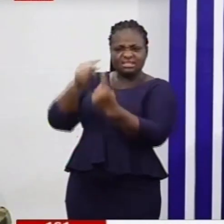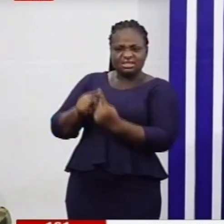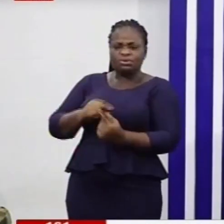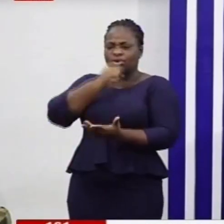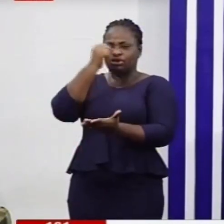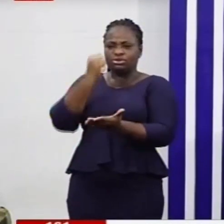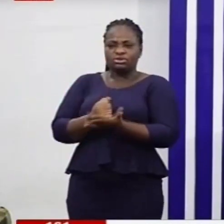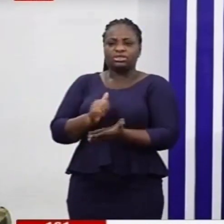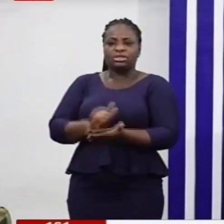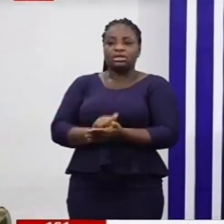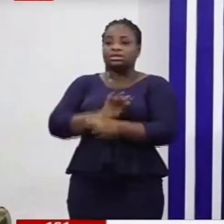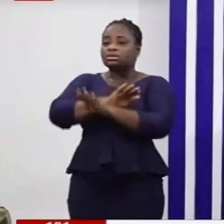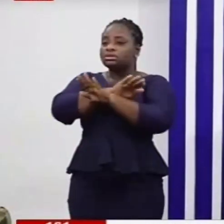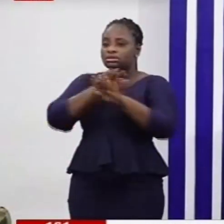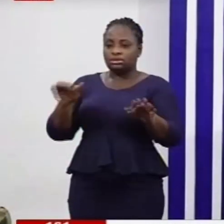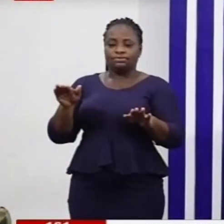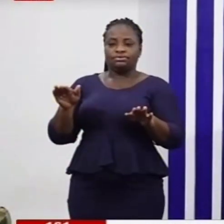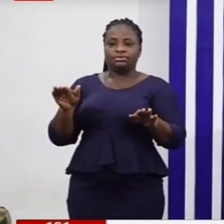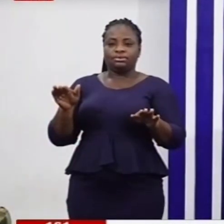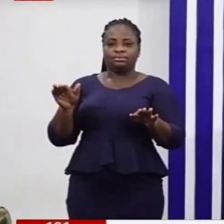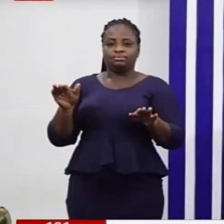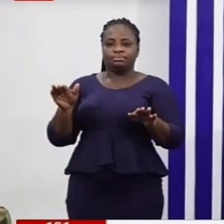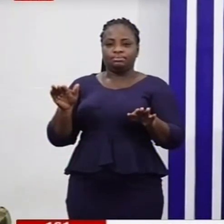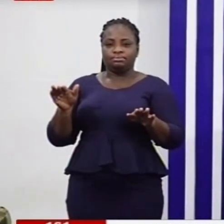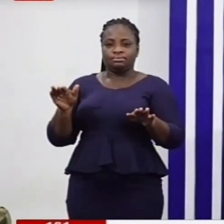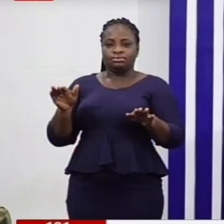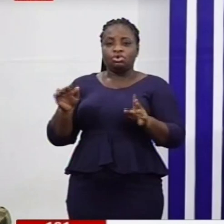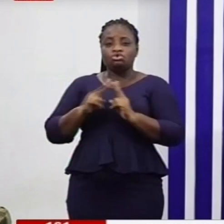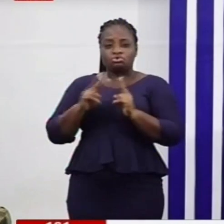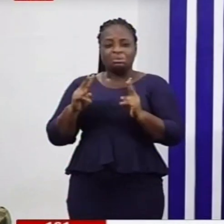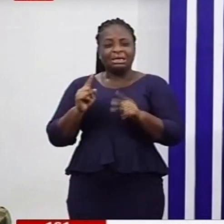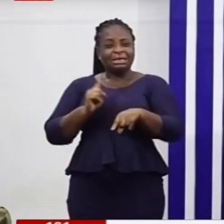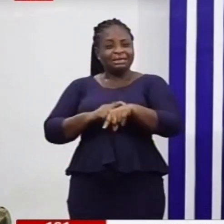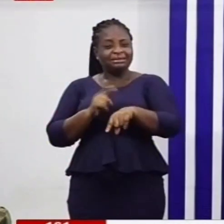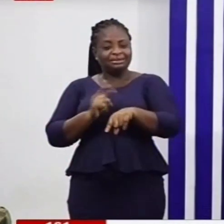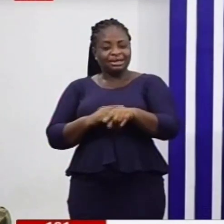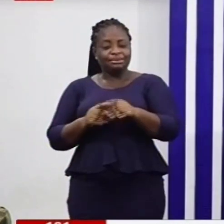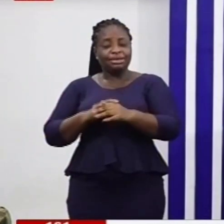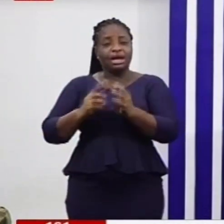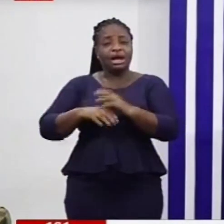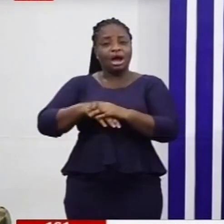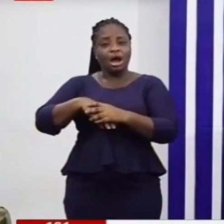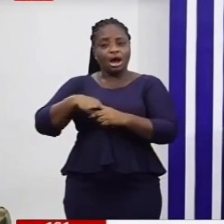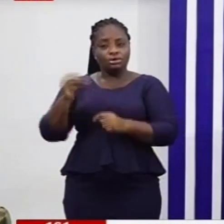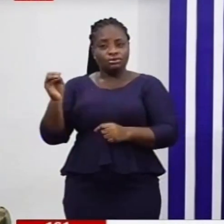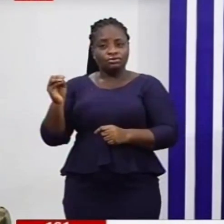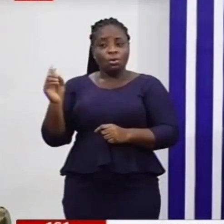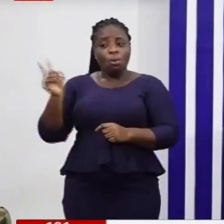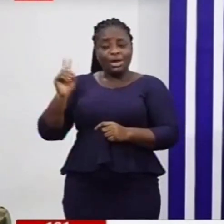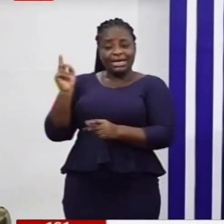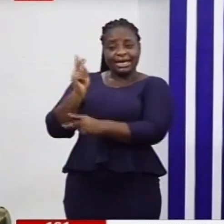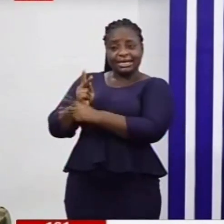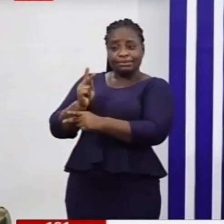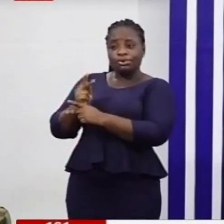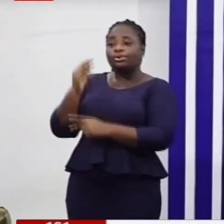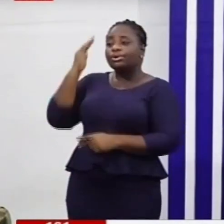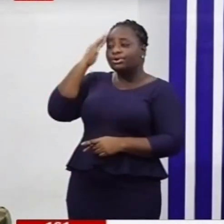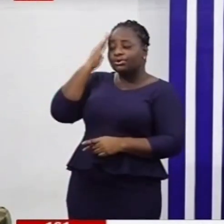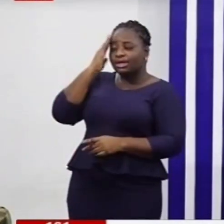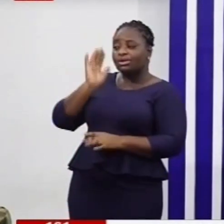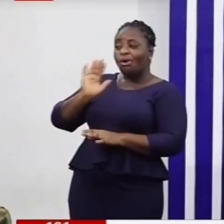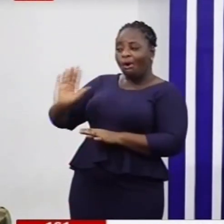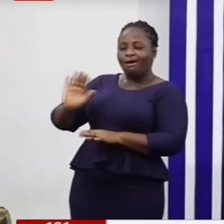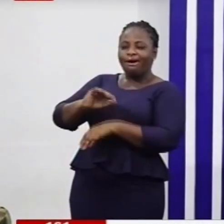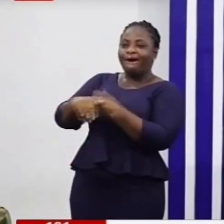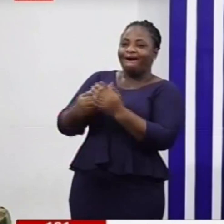that none of them is a threat to the other, so that at least by the time they come out of where we are keeping them, we'll know that they are all